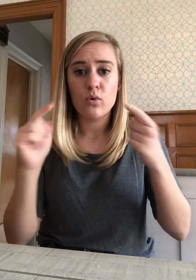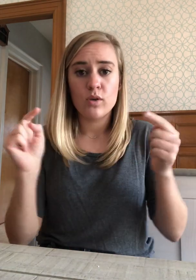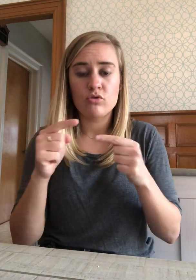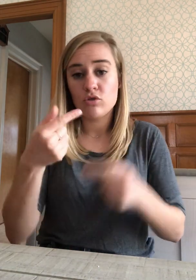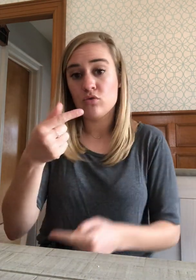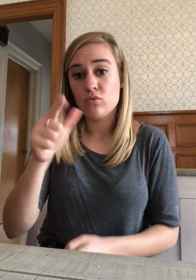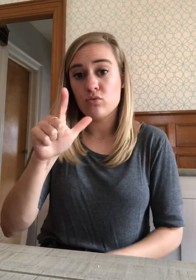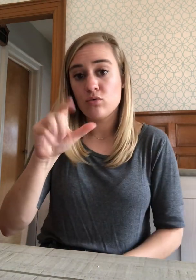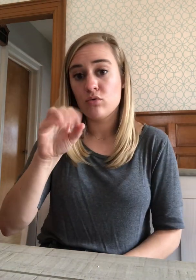the